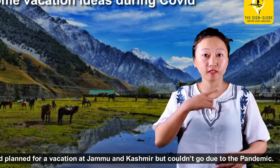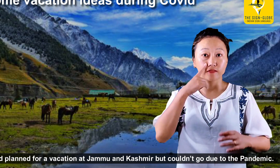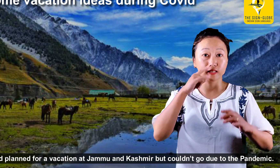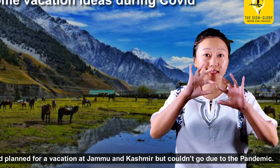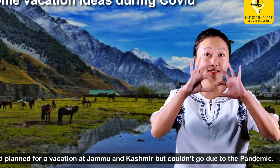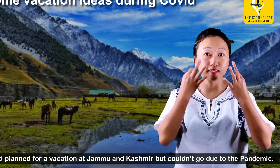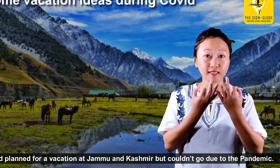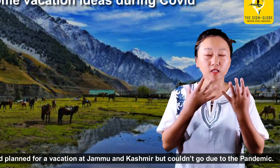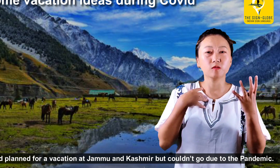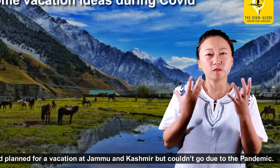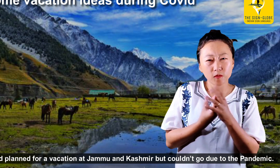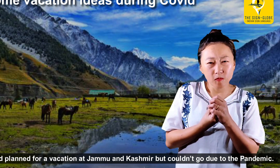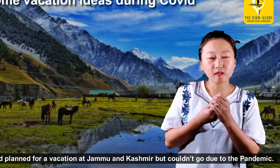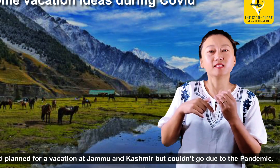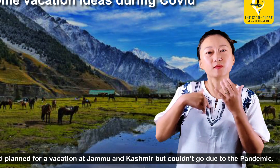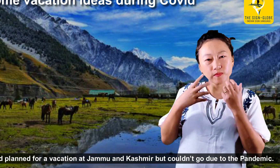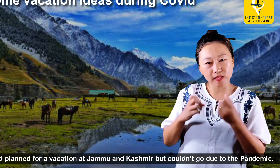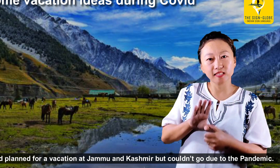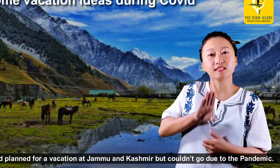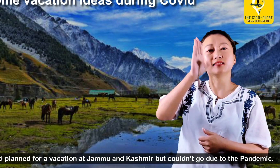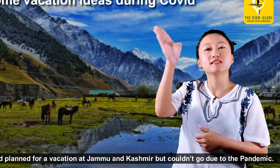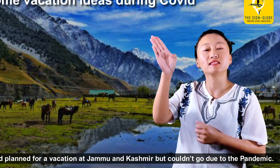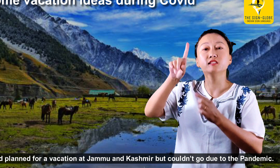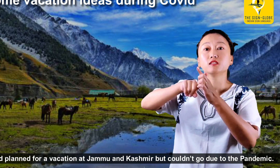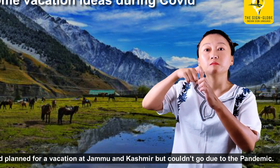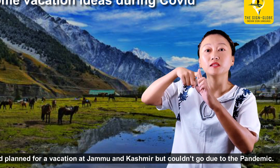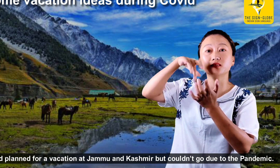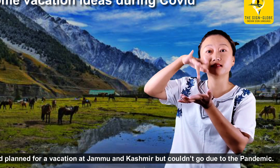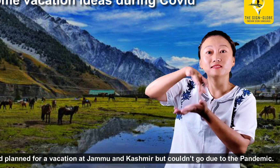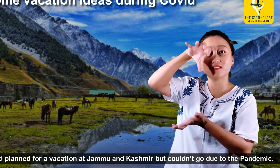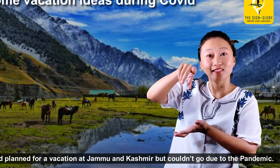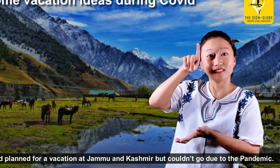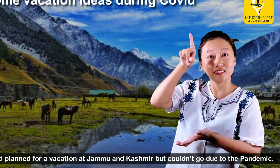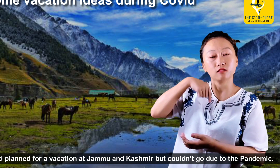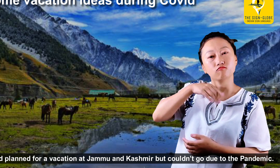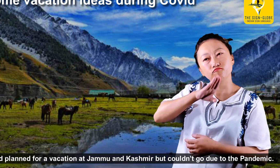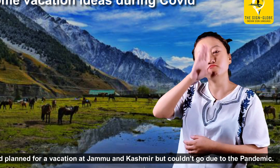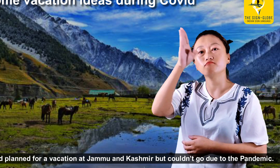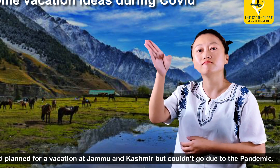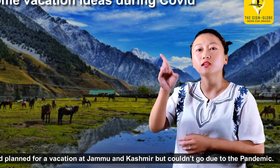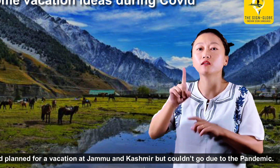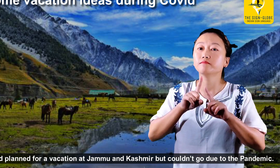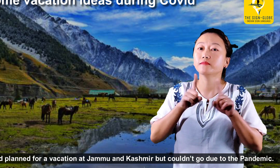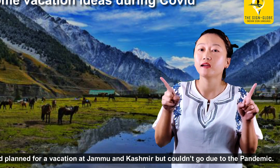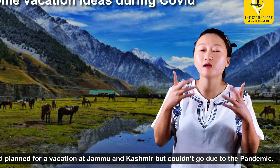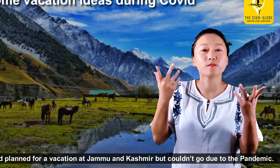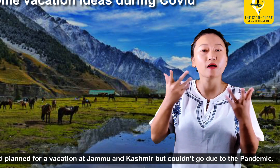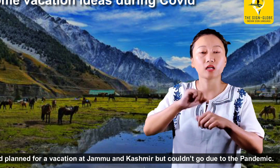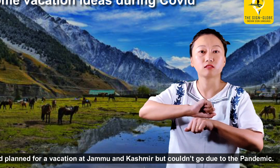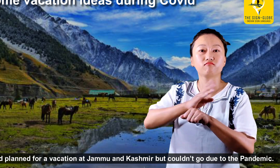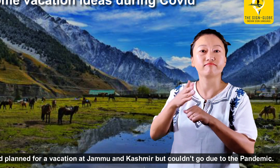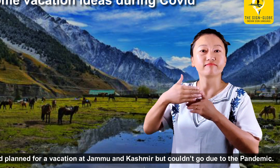You had planned for a vacation at Jammu and Kashmir but couldn't go due to the pandemic.